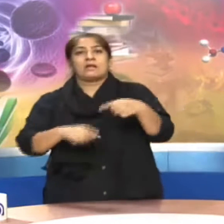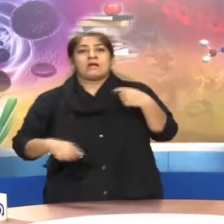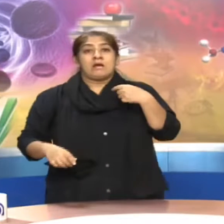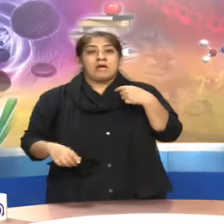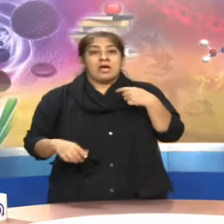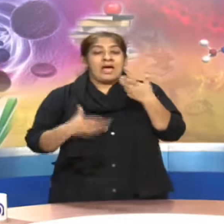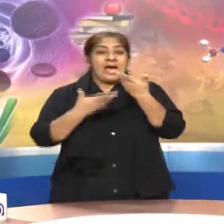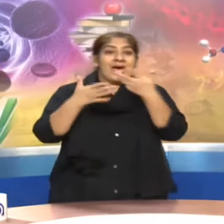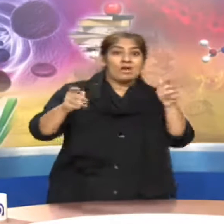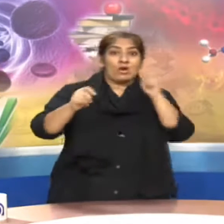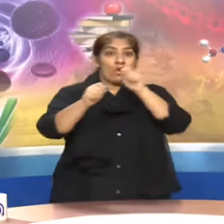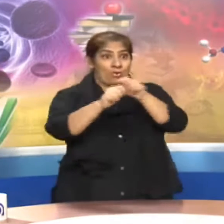of communication.